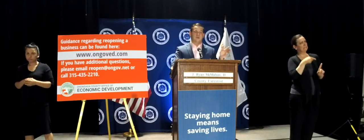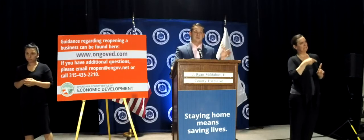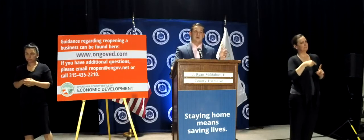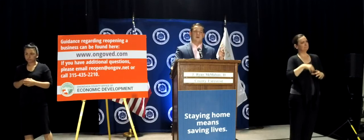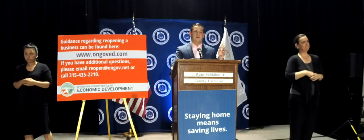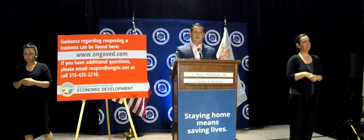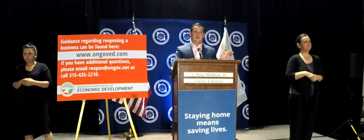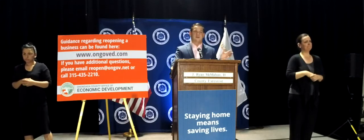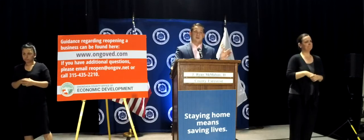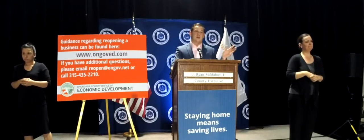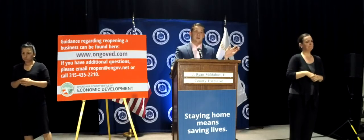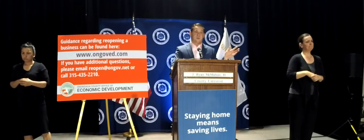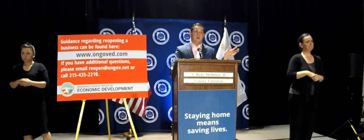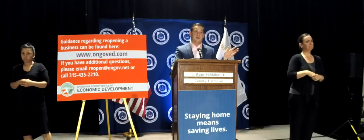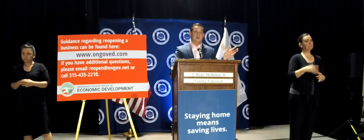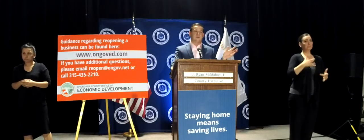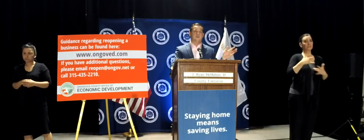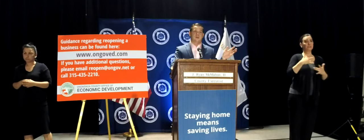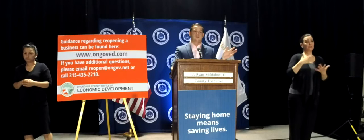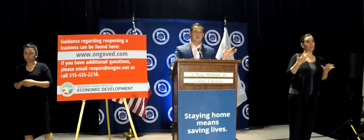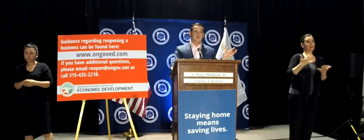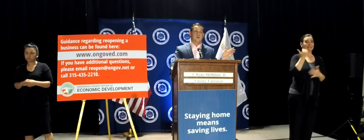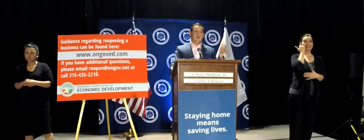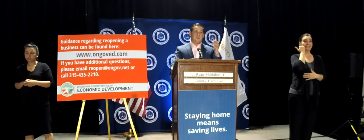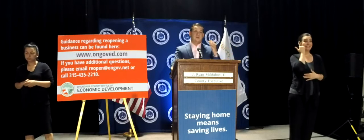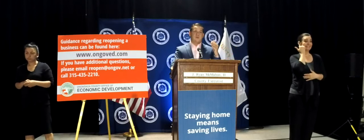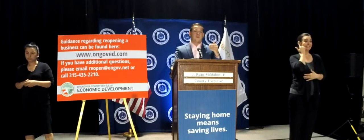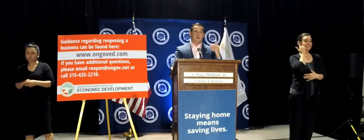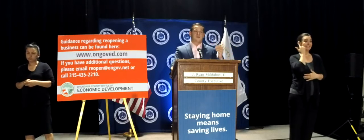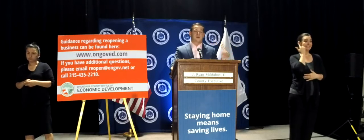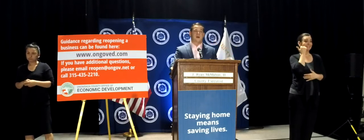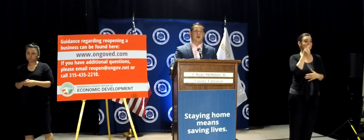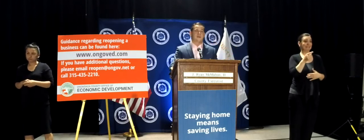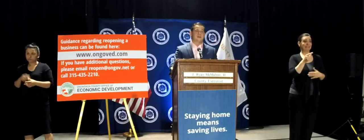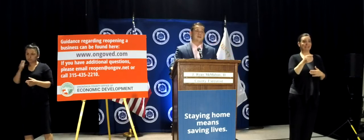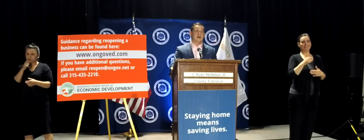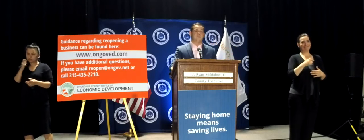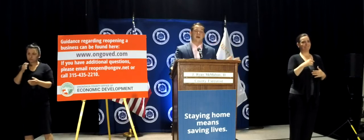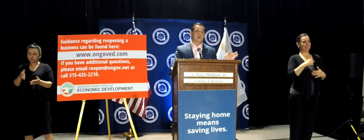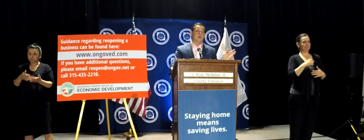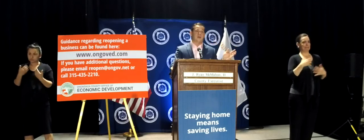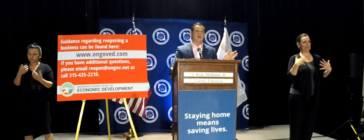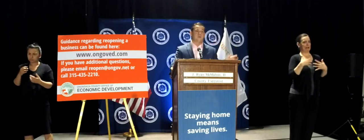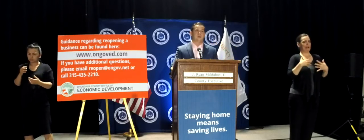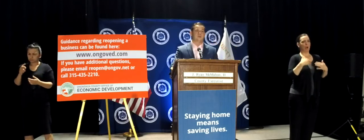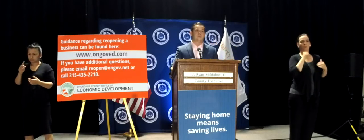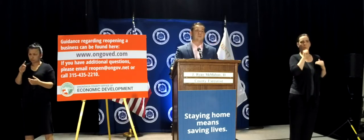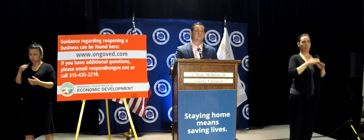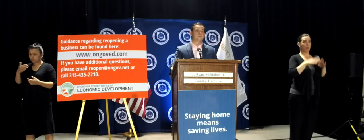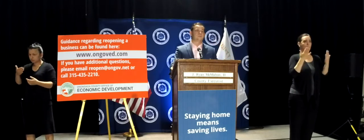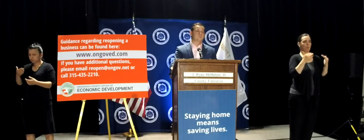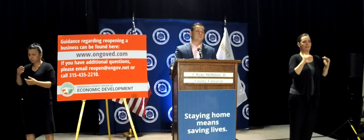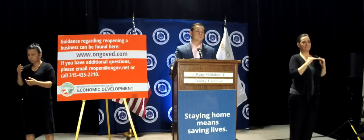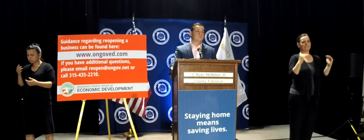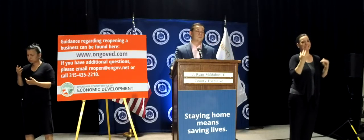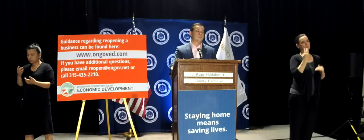I'm concerned that dentists aren't going to be going in phase 2 based off of what I saw on that slide, but I don't know that information.